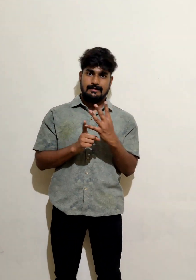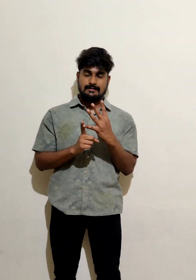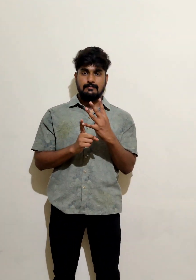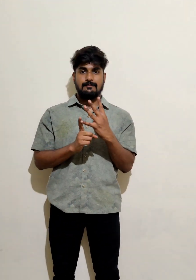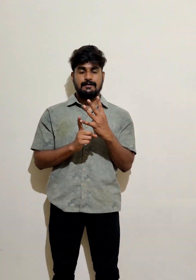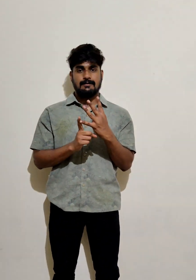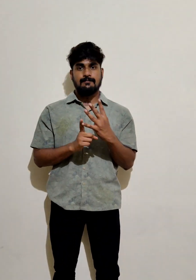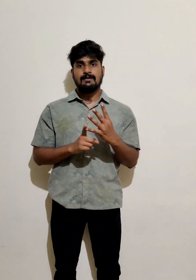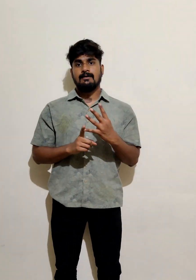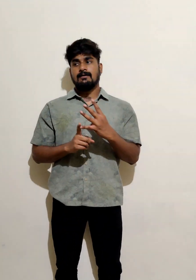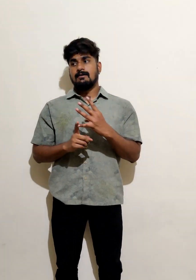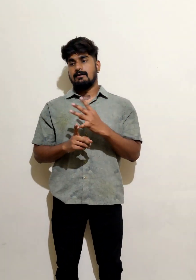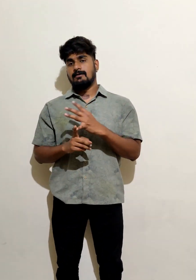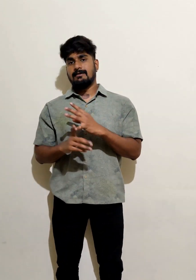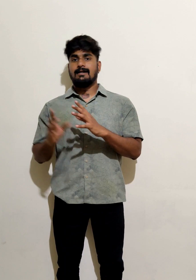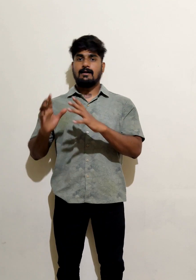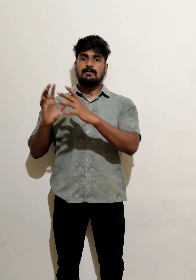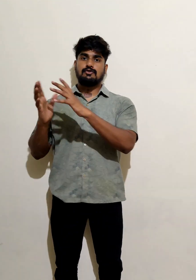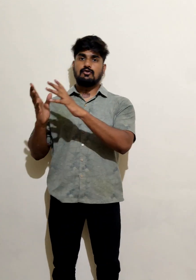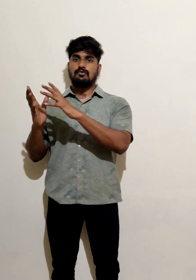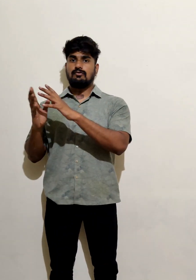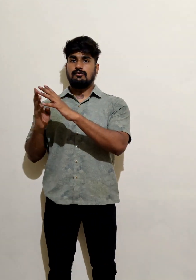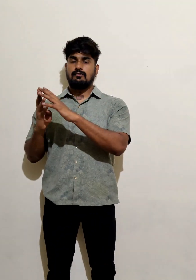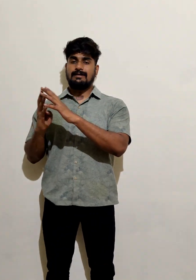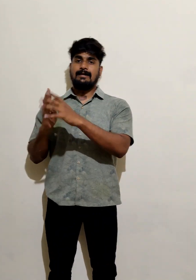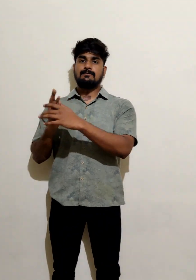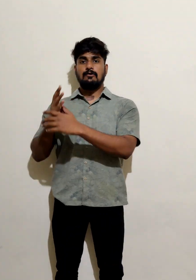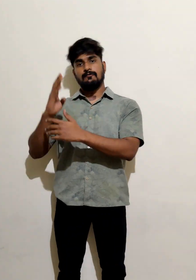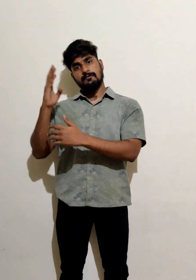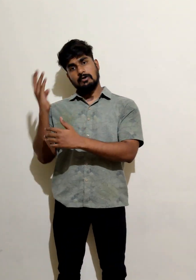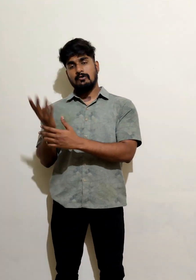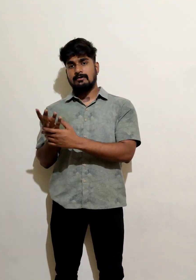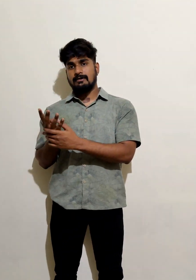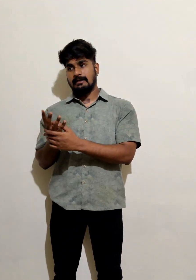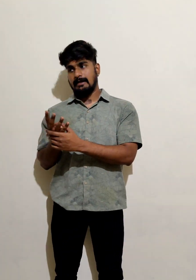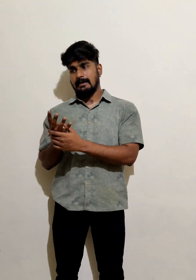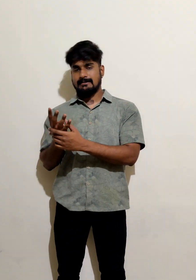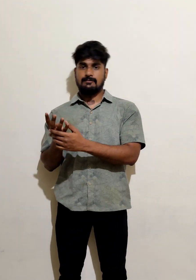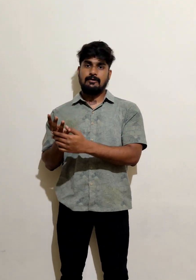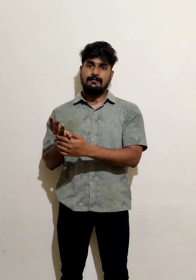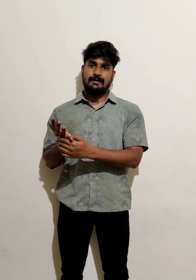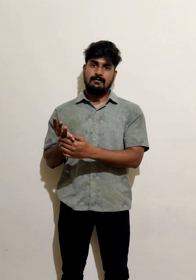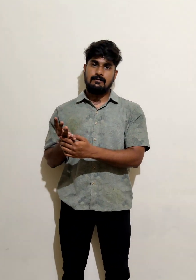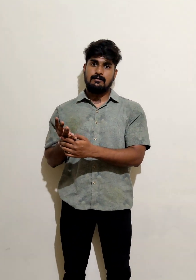access modifier. There are also types of non-access modifier,